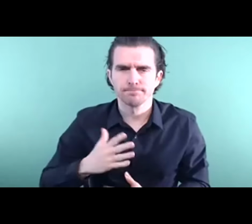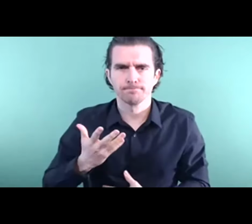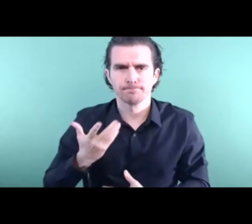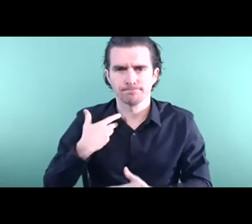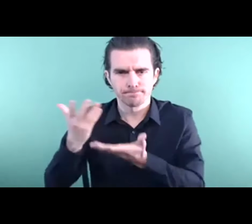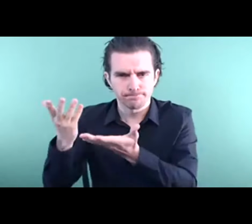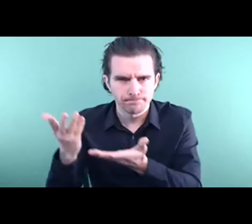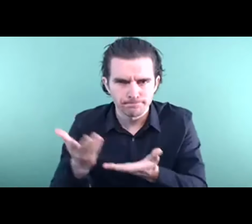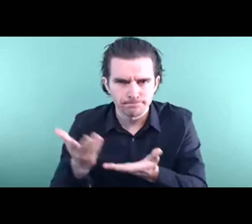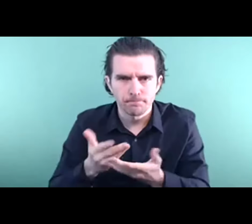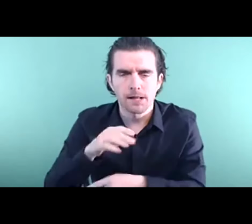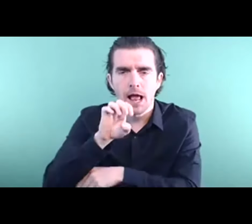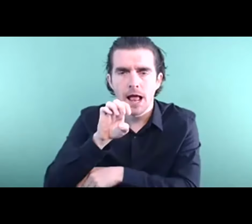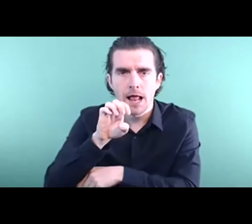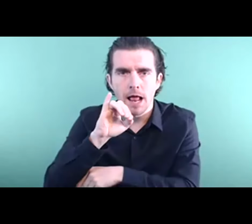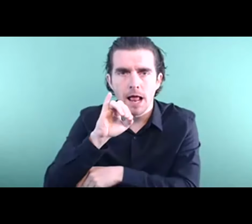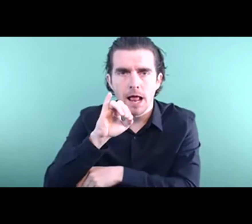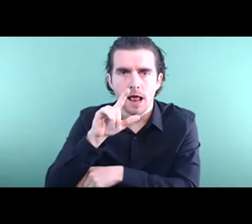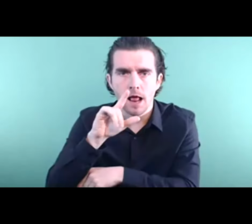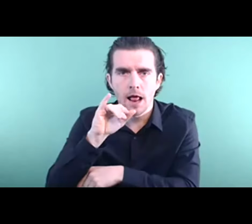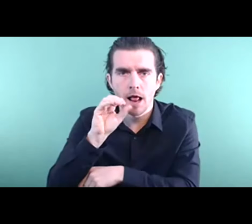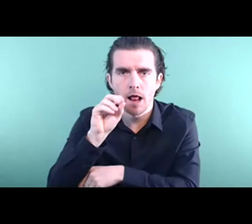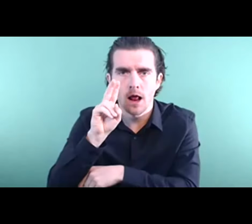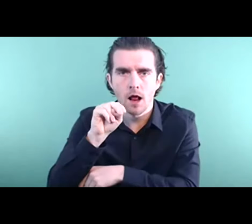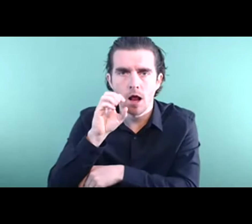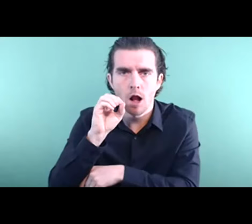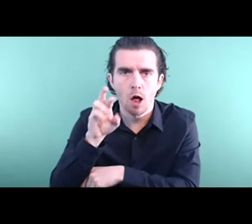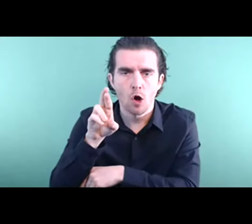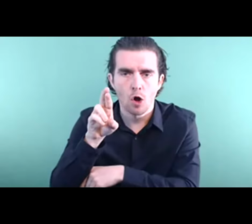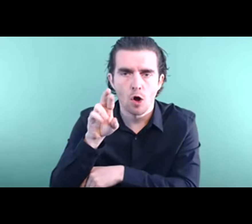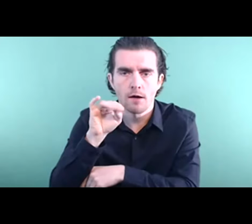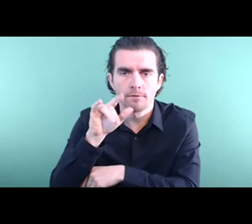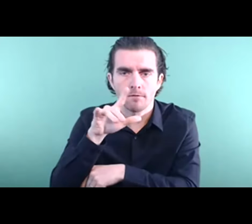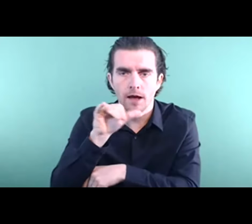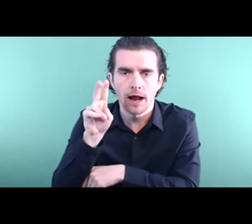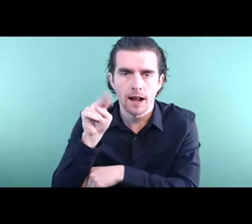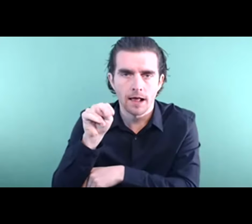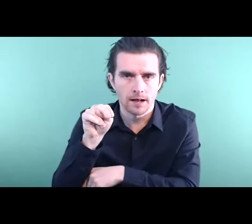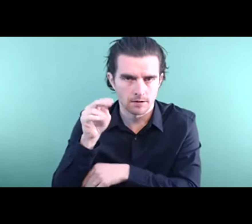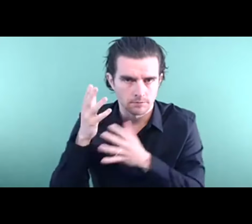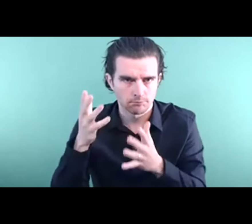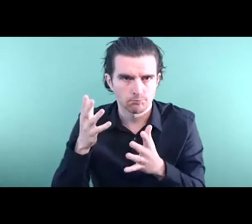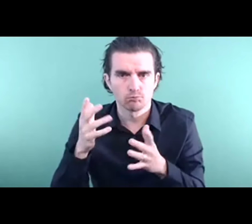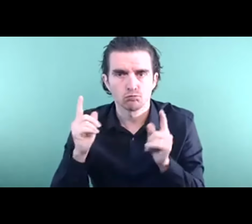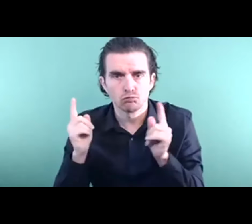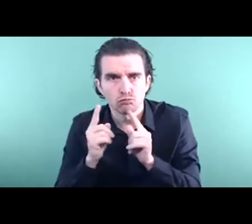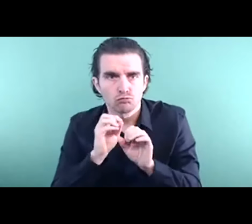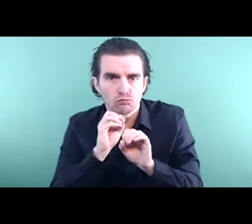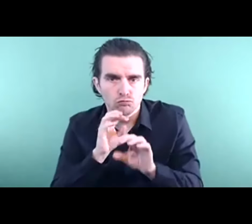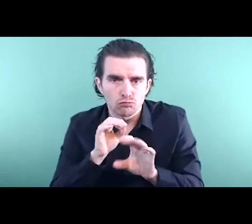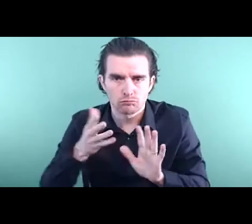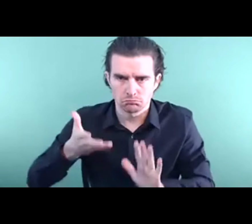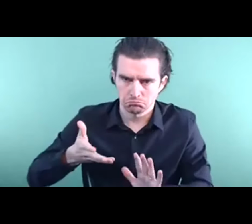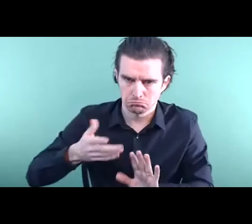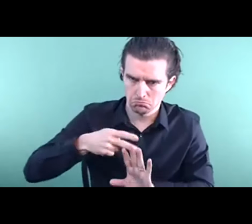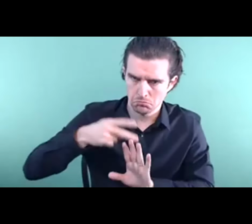Great, thank you, Mark, and good morning, everybody. So as Mark said, my name is Eleanor, and I'm the scientific coordinator of the DARE